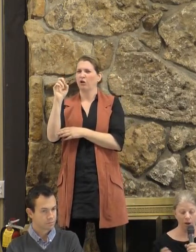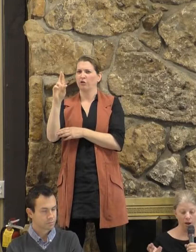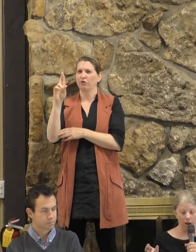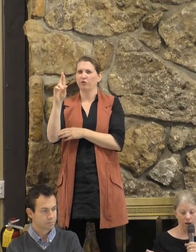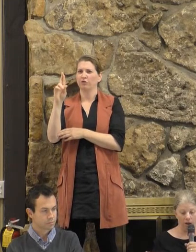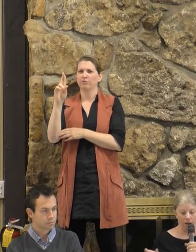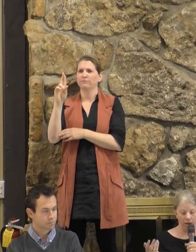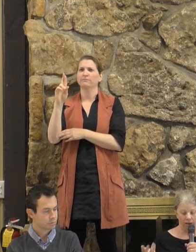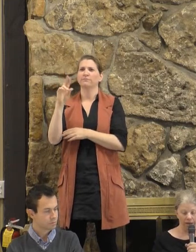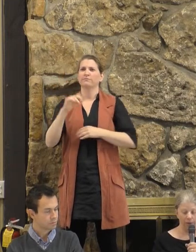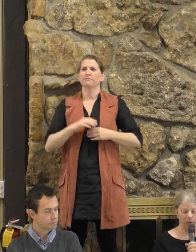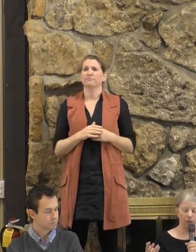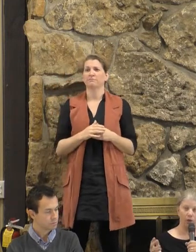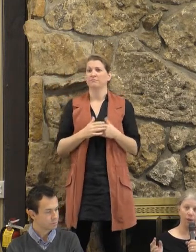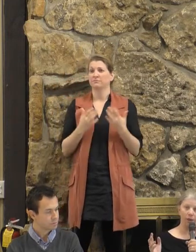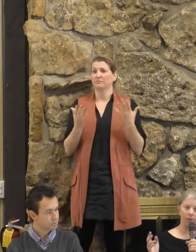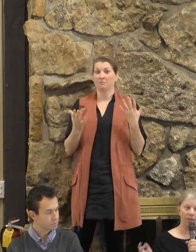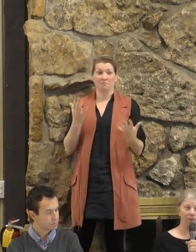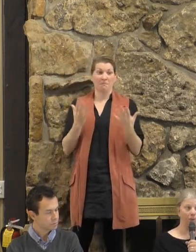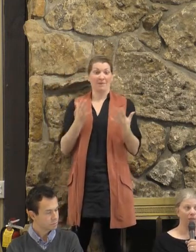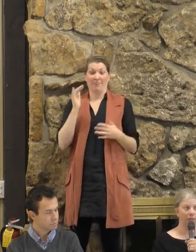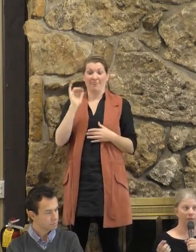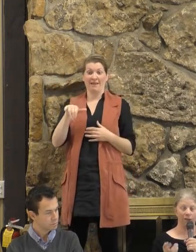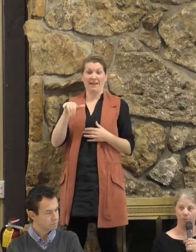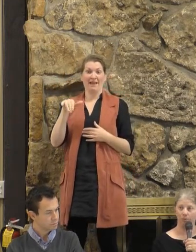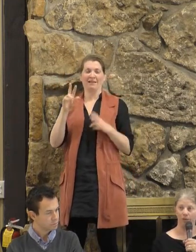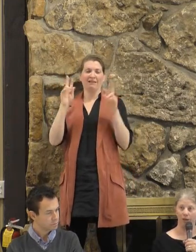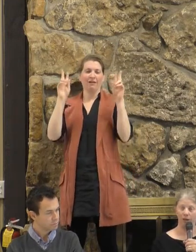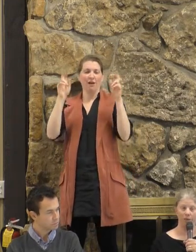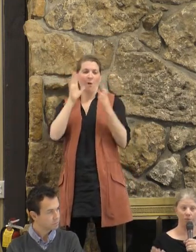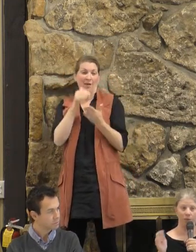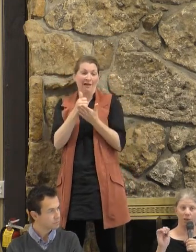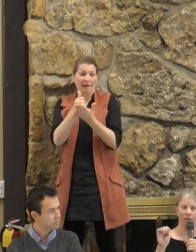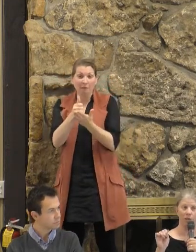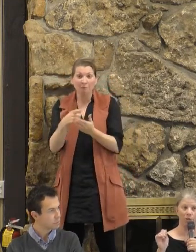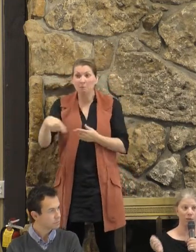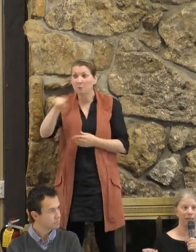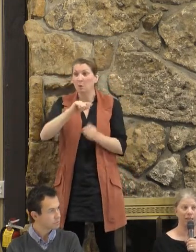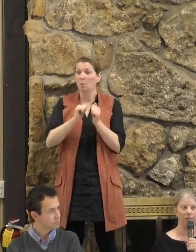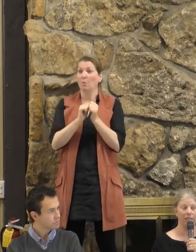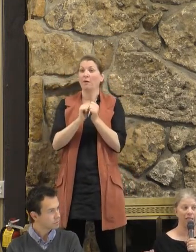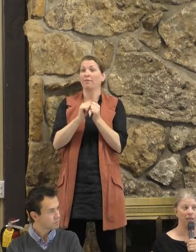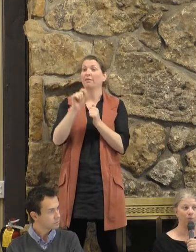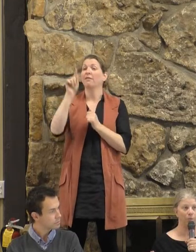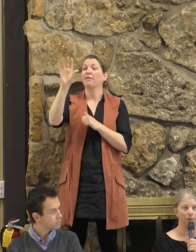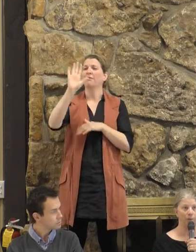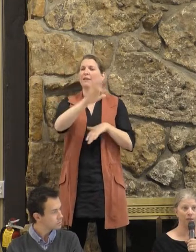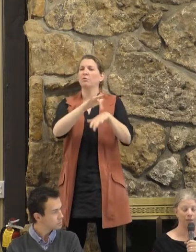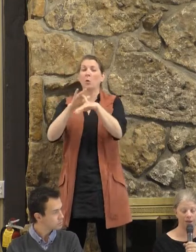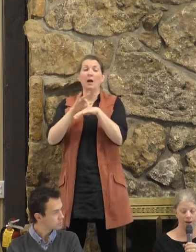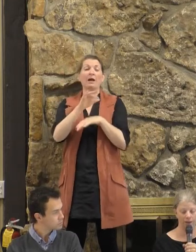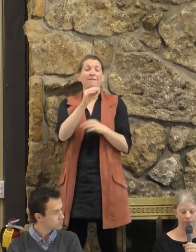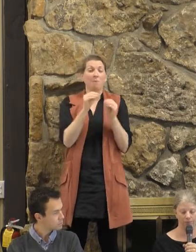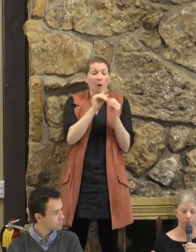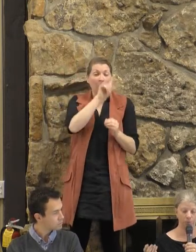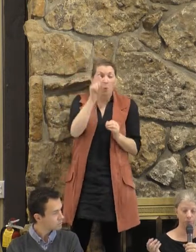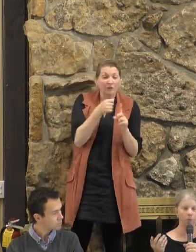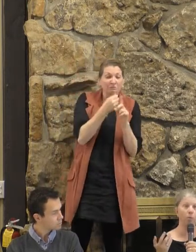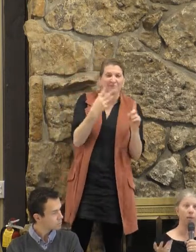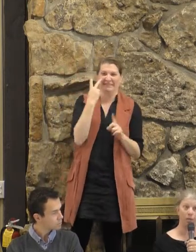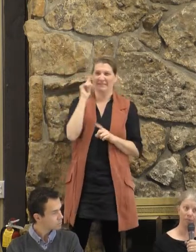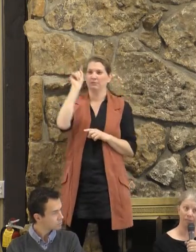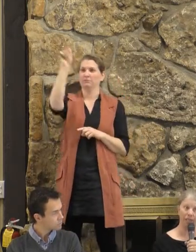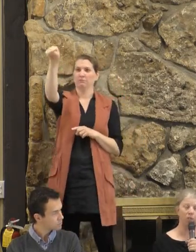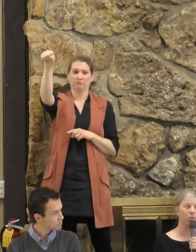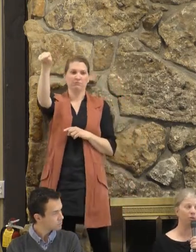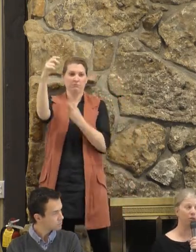So anyway, so if a deaf person comes knocking on your door saying that they need an appointment,